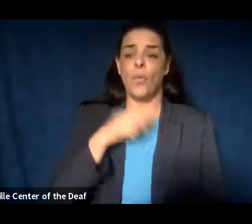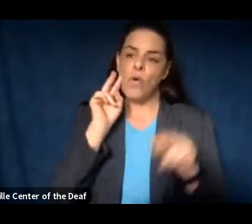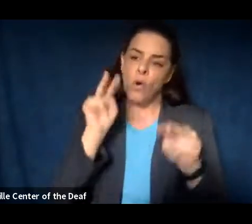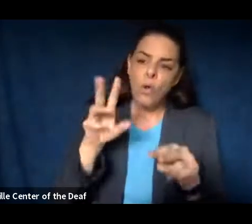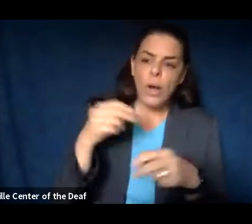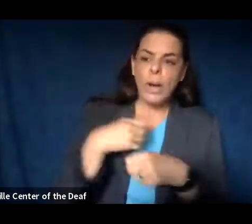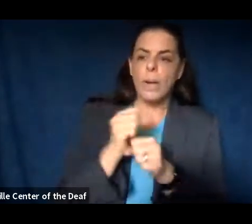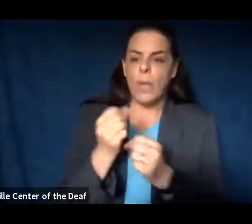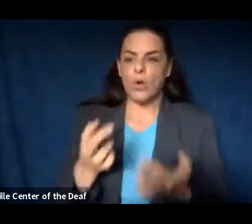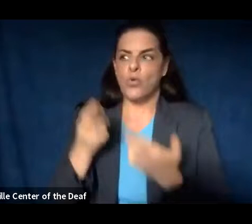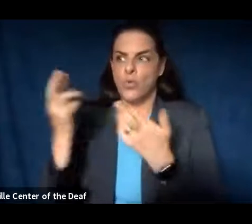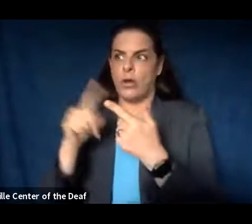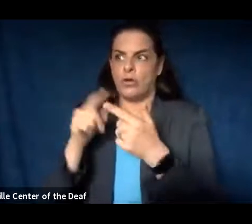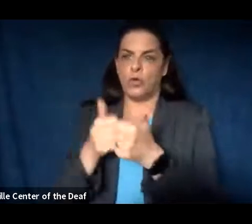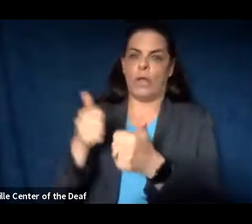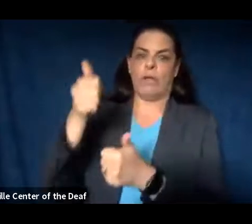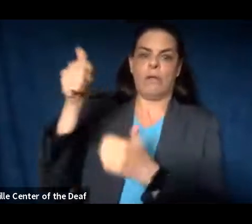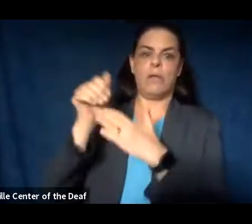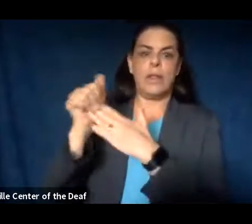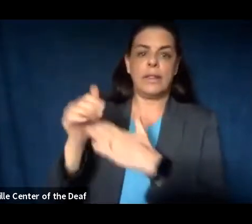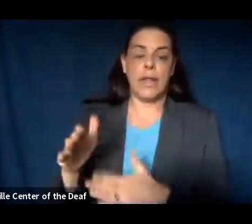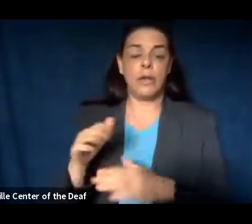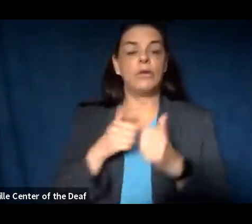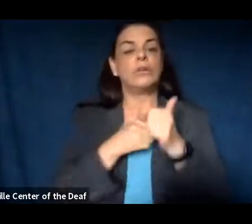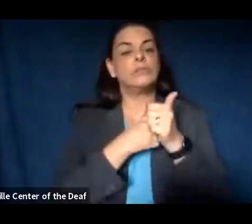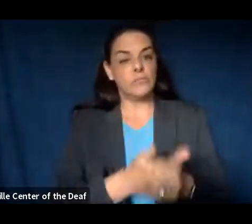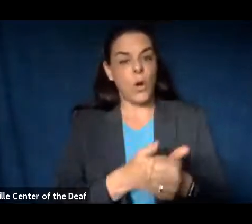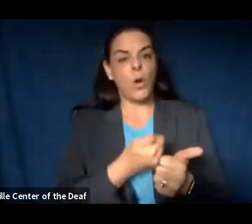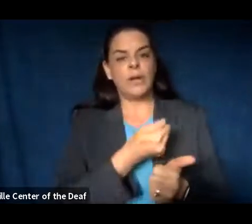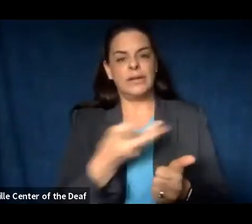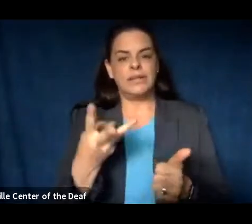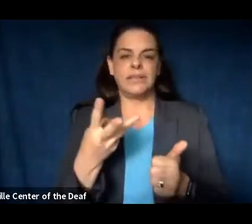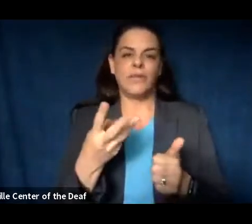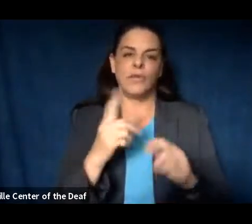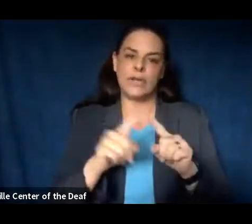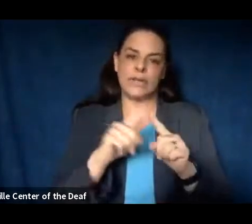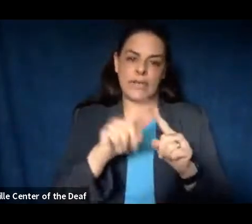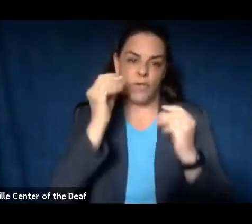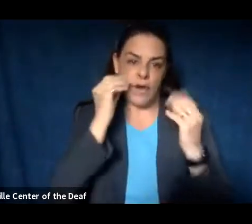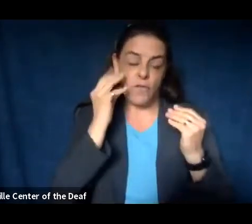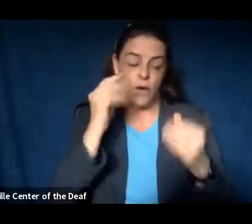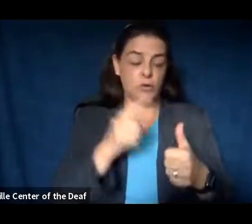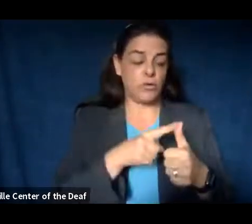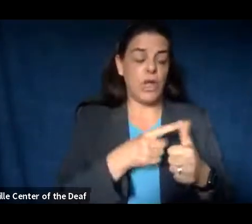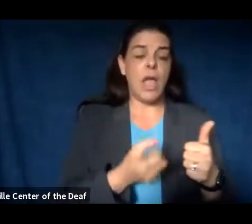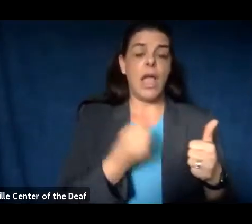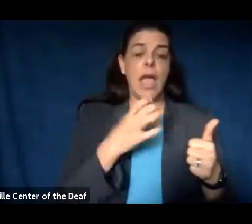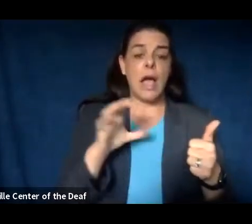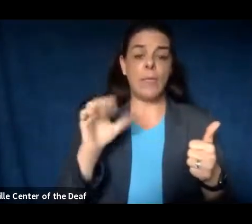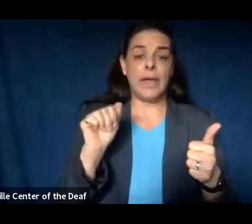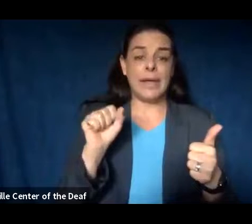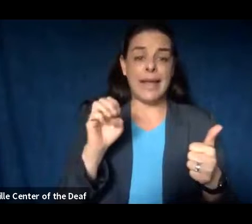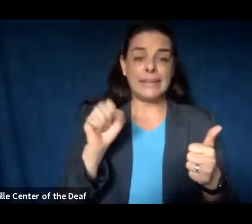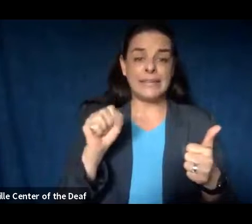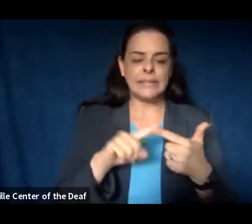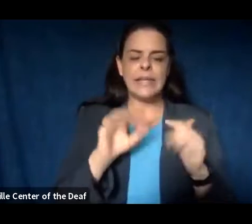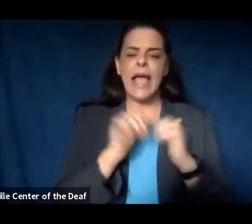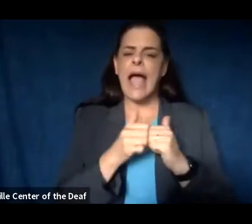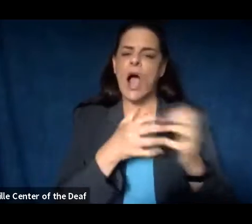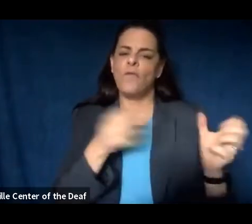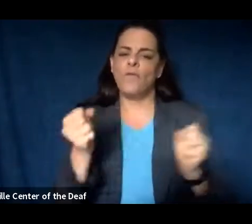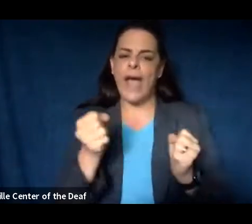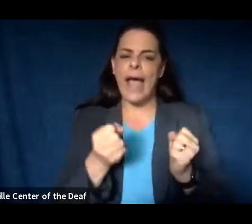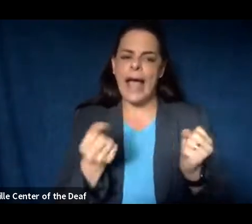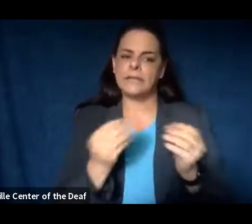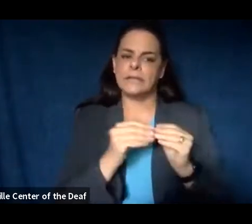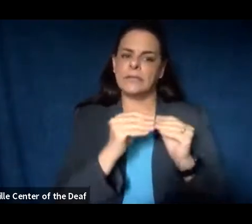recommendations to leadership based on a lot of different information. So what our cases look like and how much they're growing each day is one of